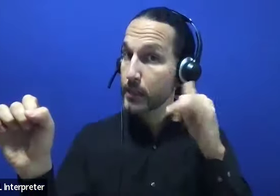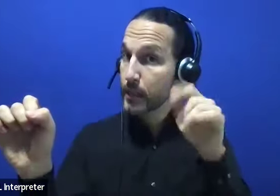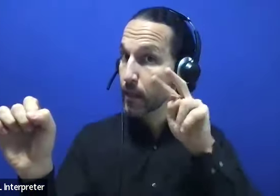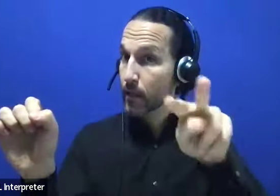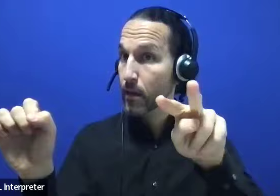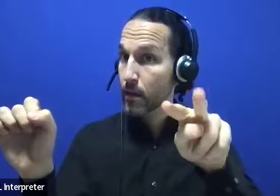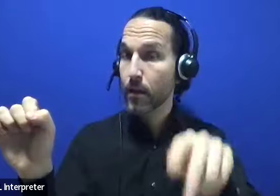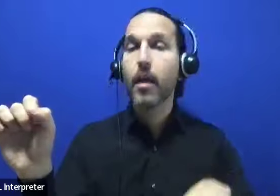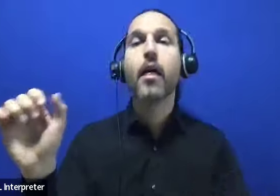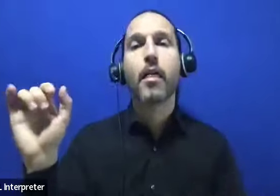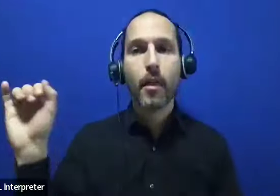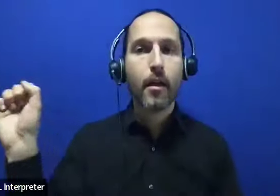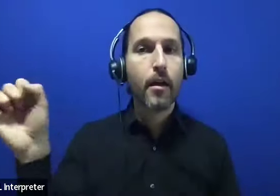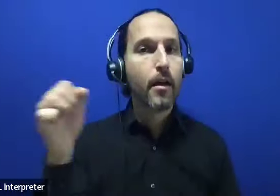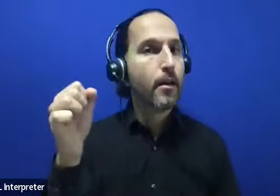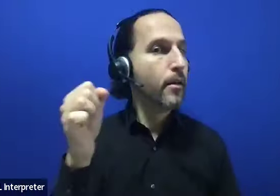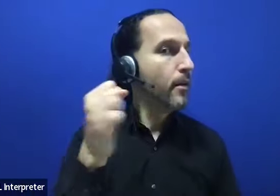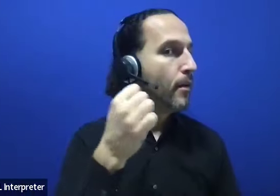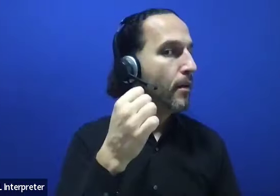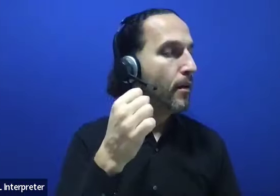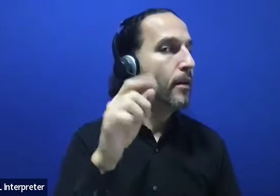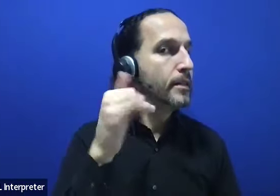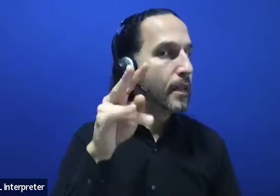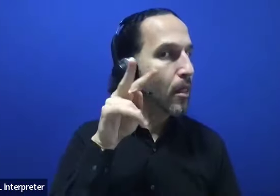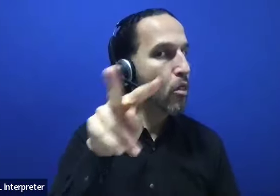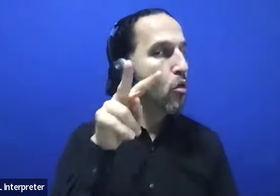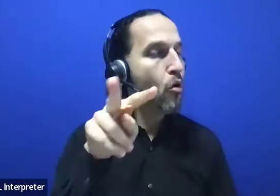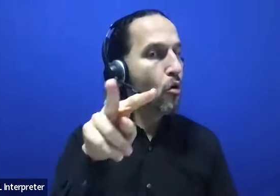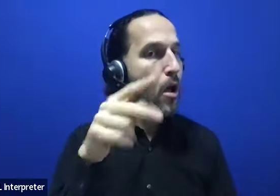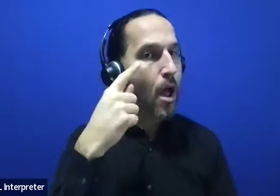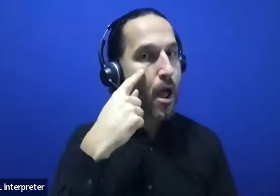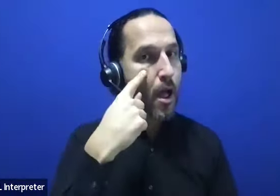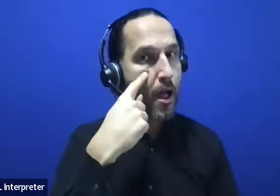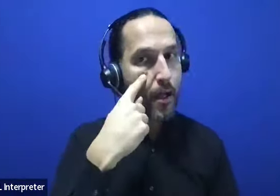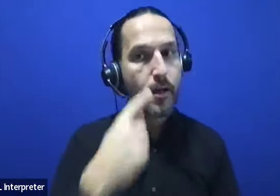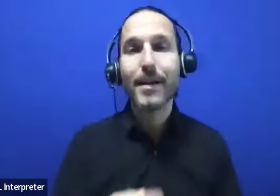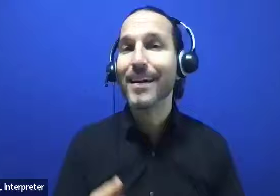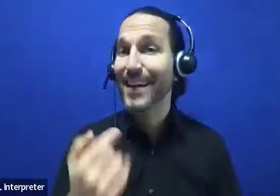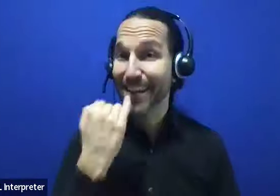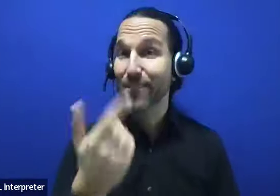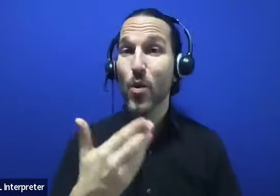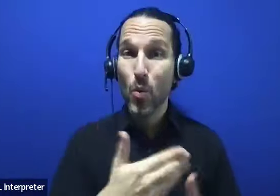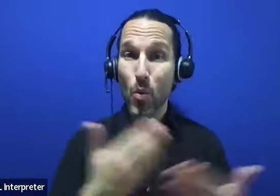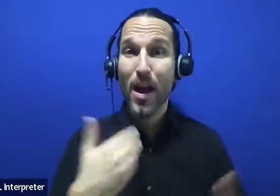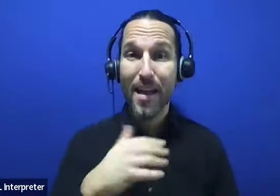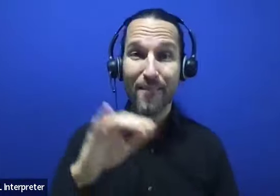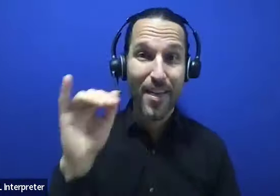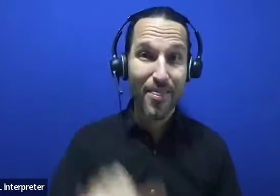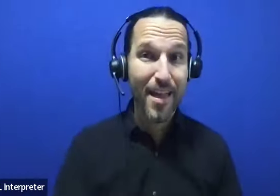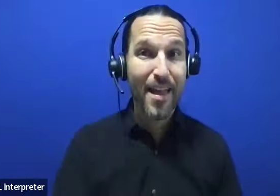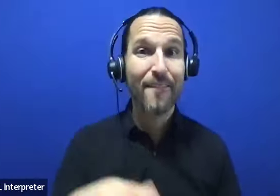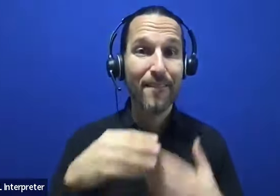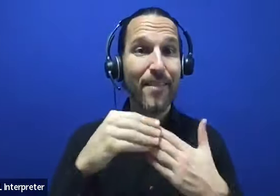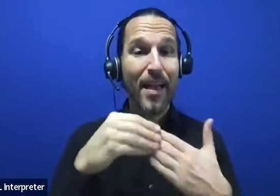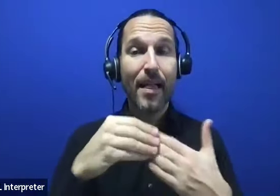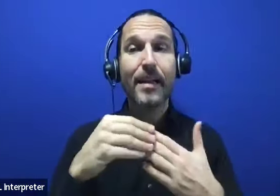I go back to the middle and I go to the left, and my eyes can stay on the screen. If you don't have this reflex, when you